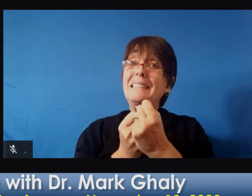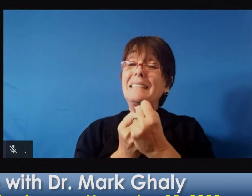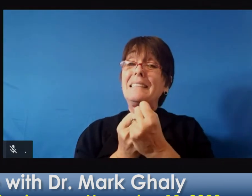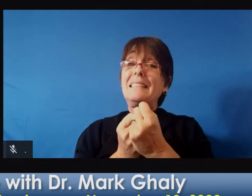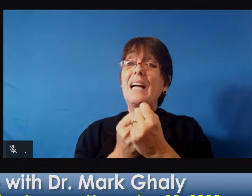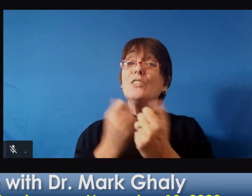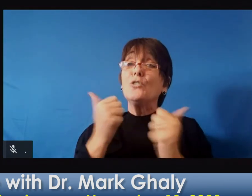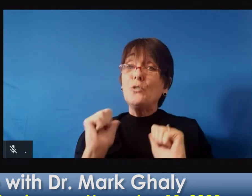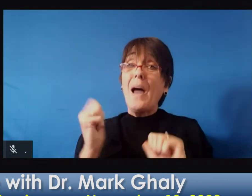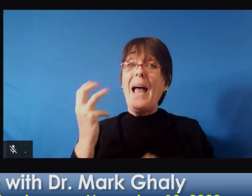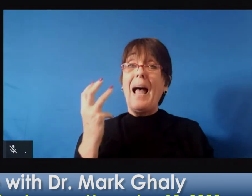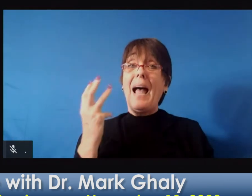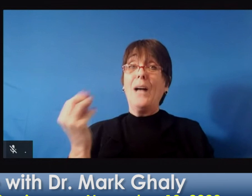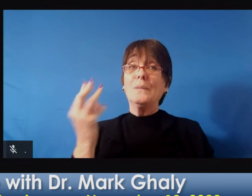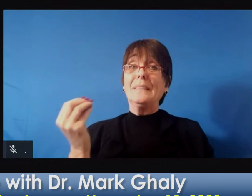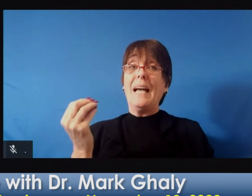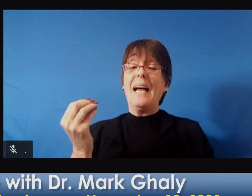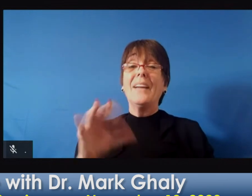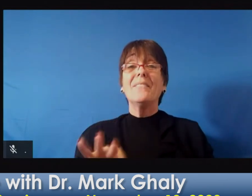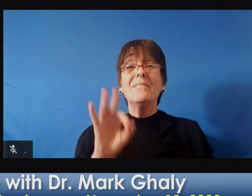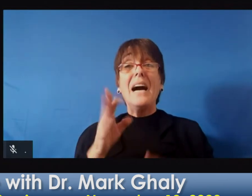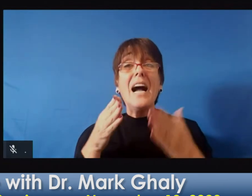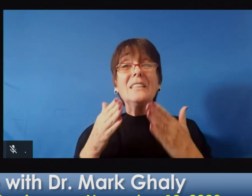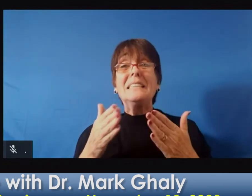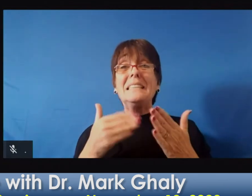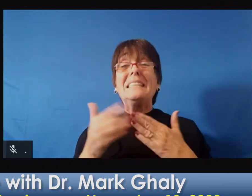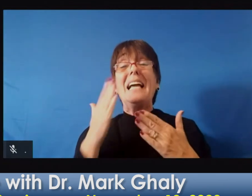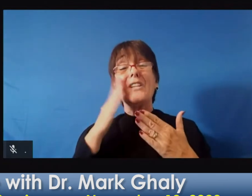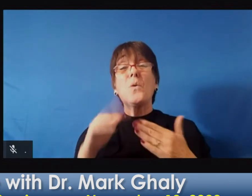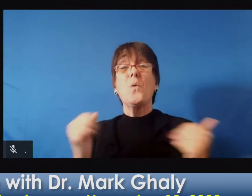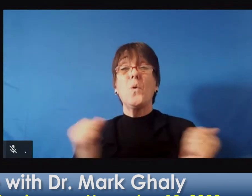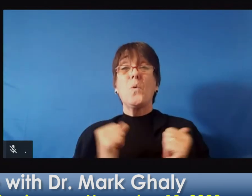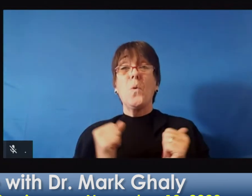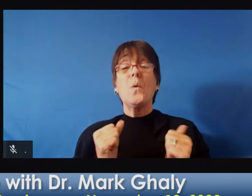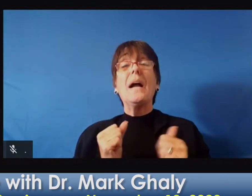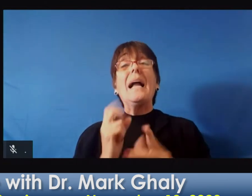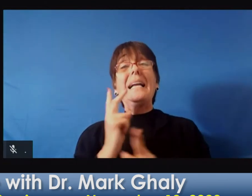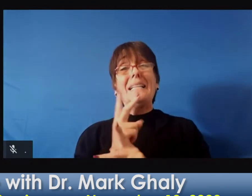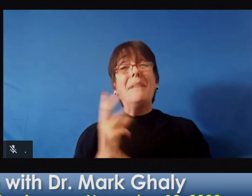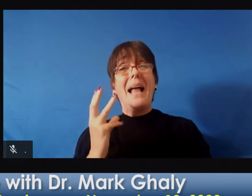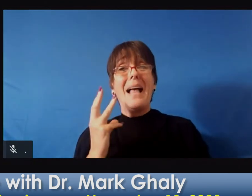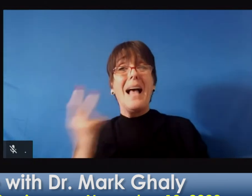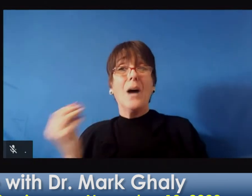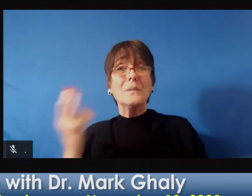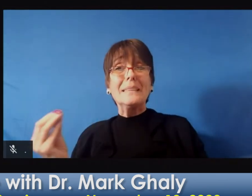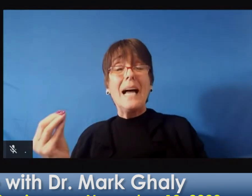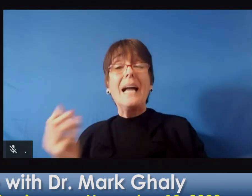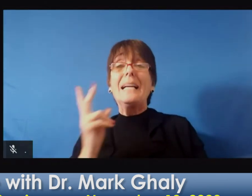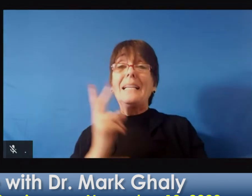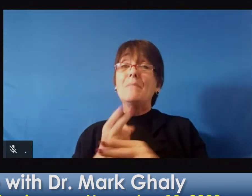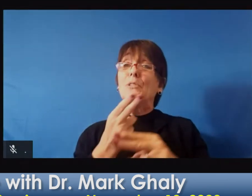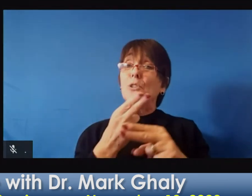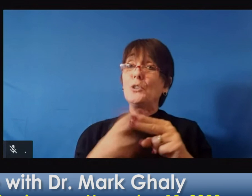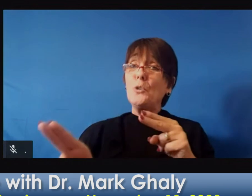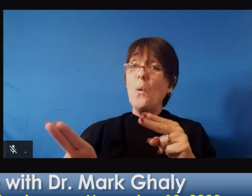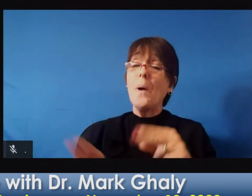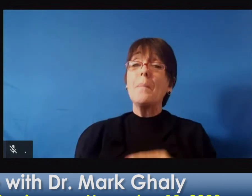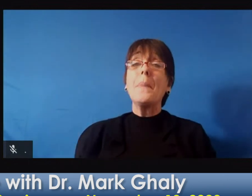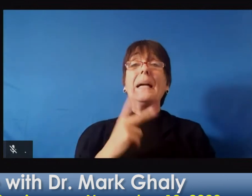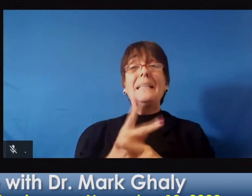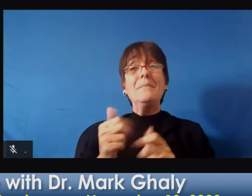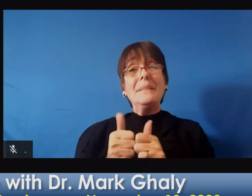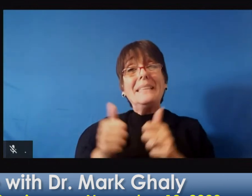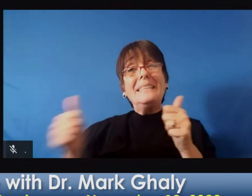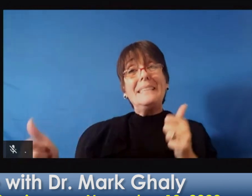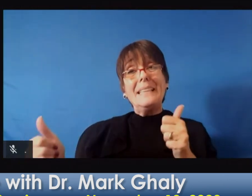can outside, finding ways despite the colder weather to keep it outside, to keep it short, to keep it physically